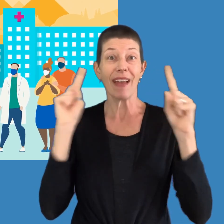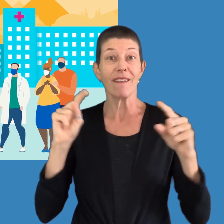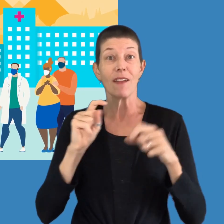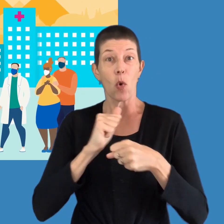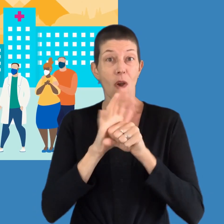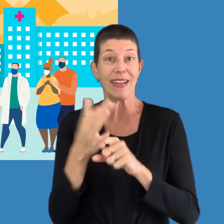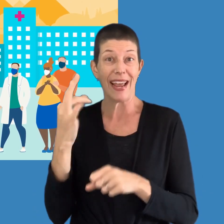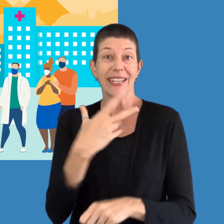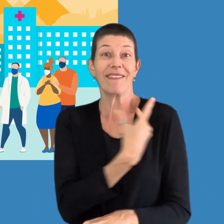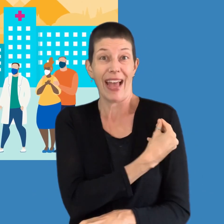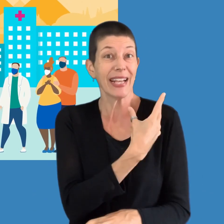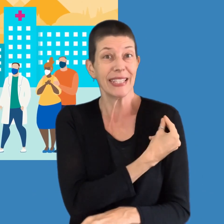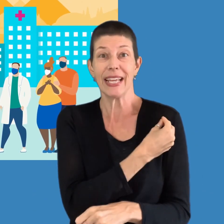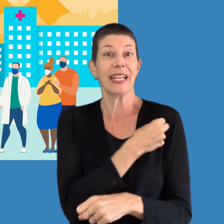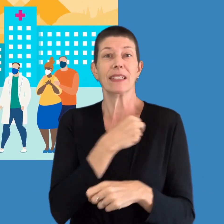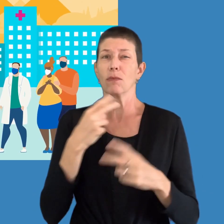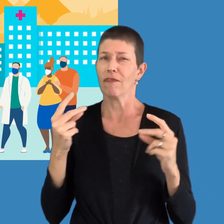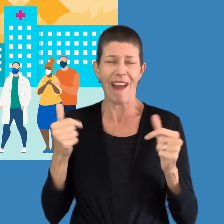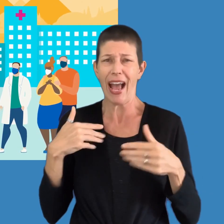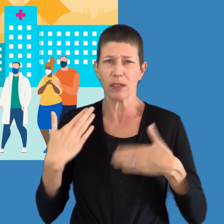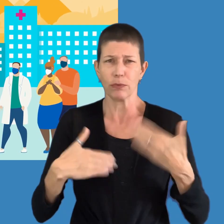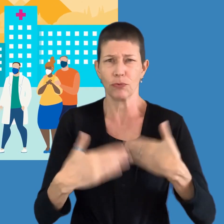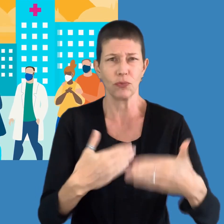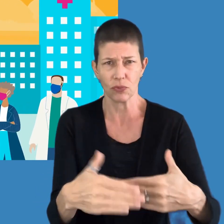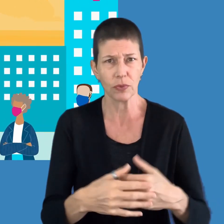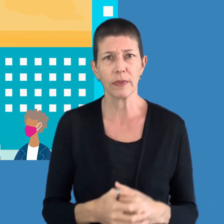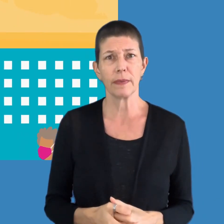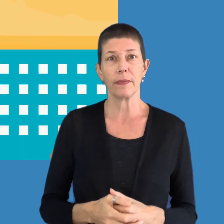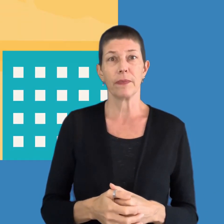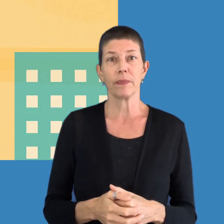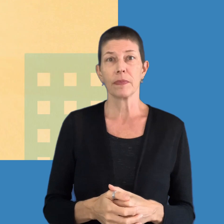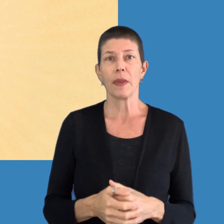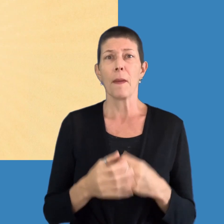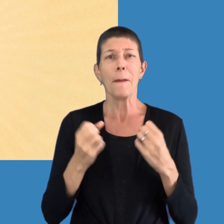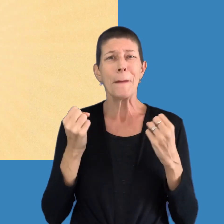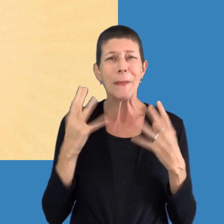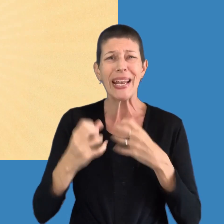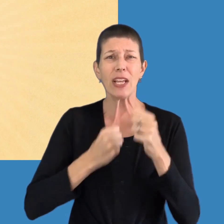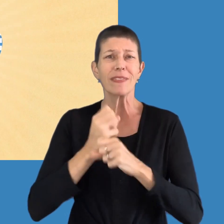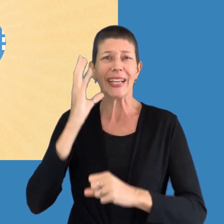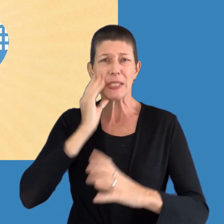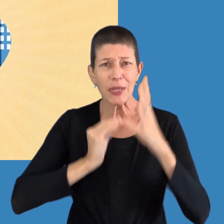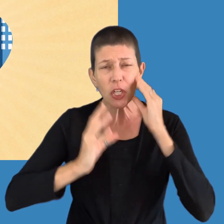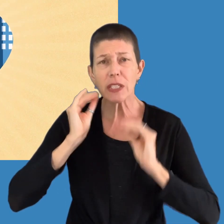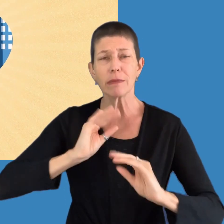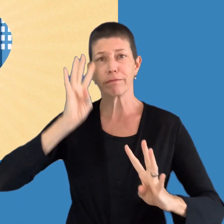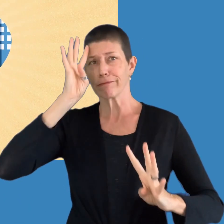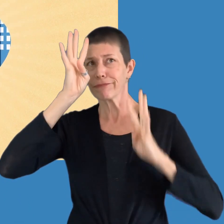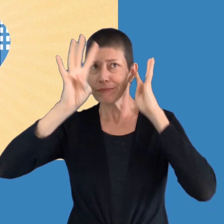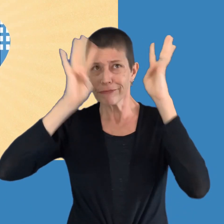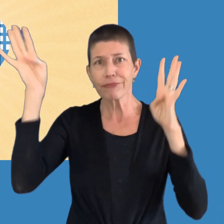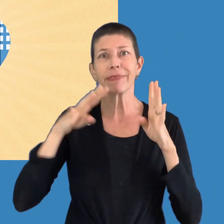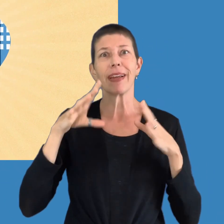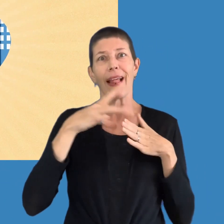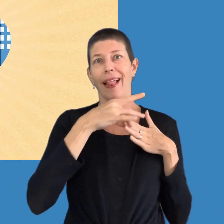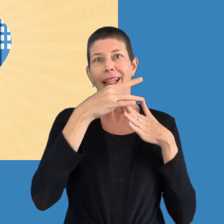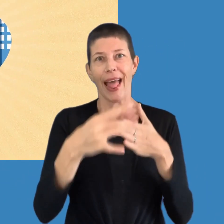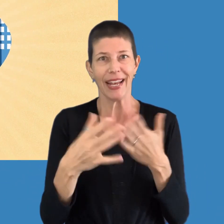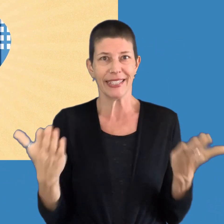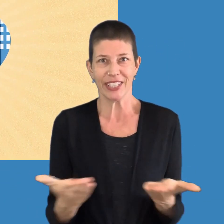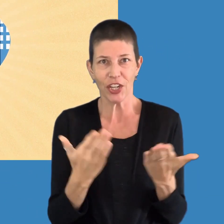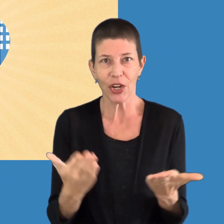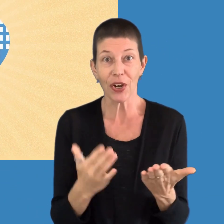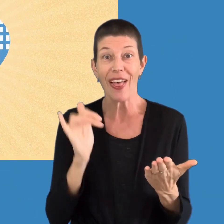and effective COVID-19 vaccines in record time. Decades of experience and innovation led to this